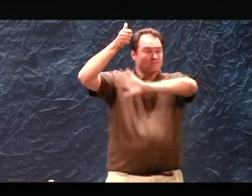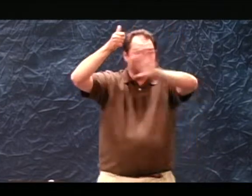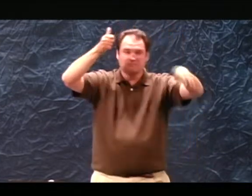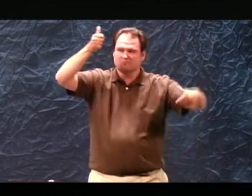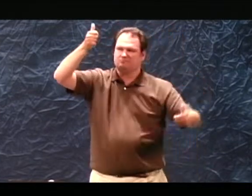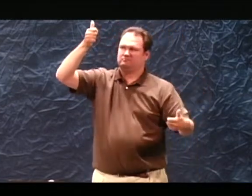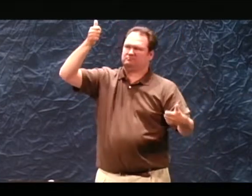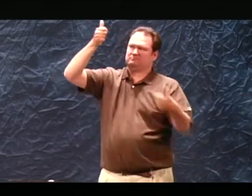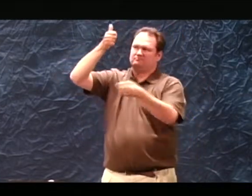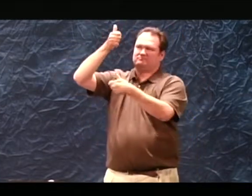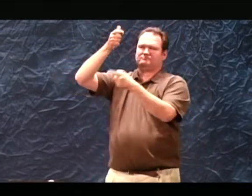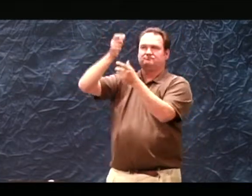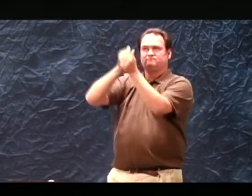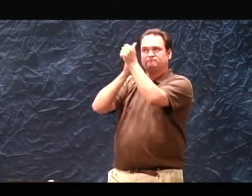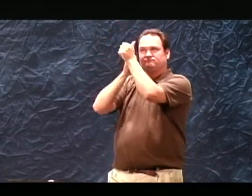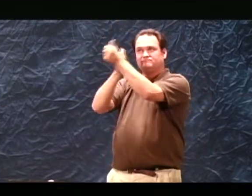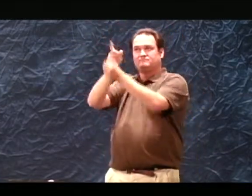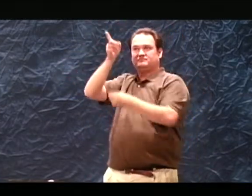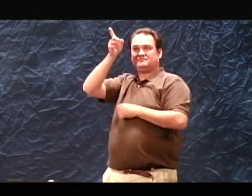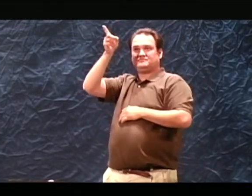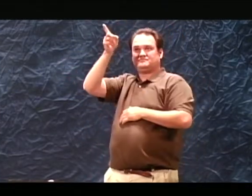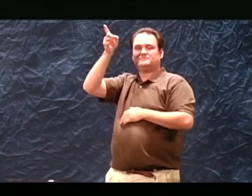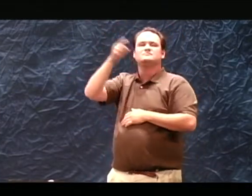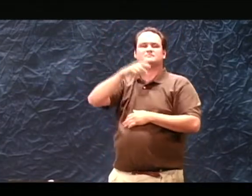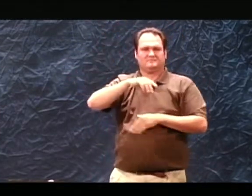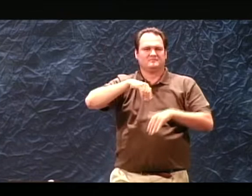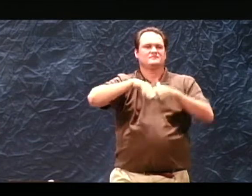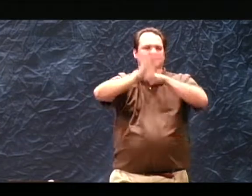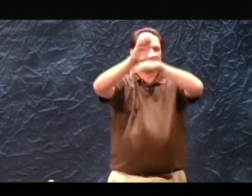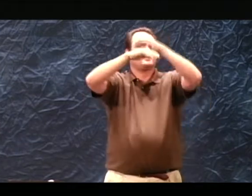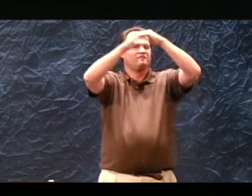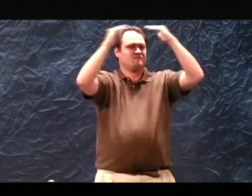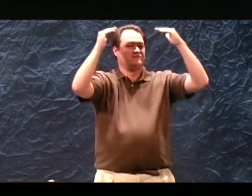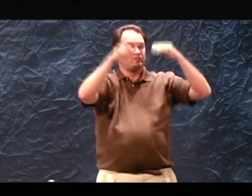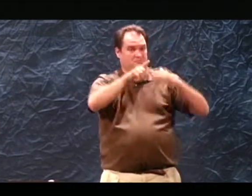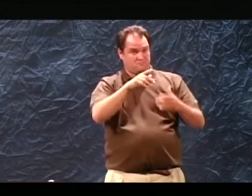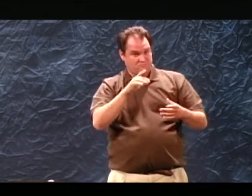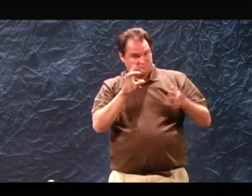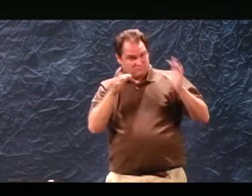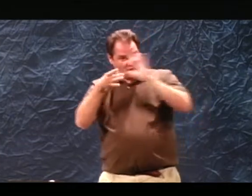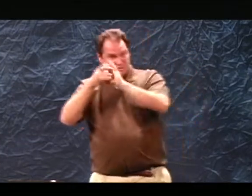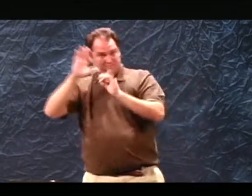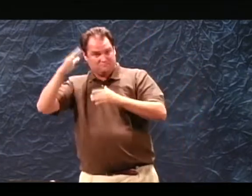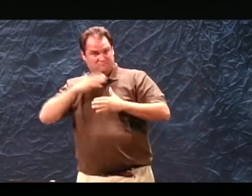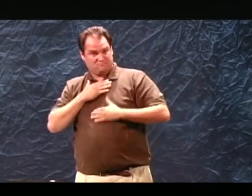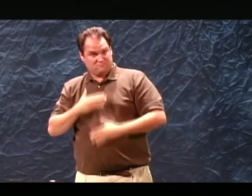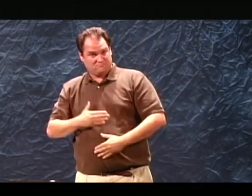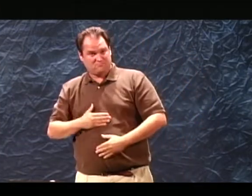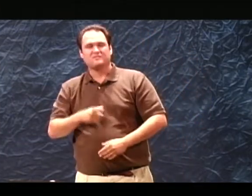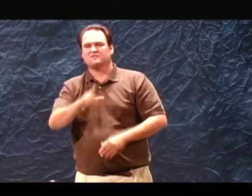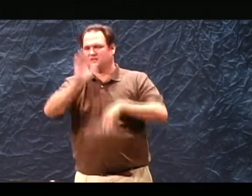the church must follow their head christ who is supreme